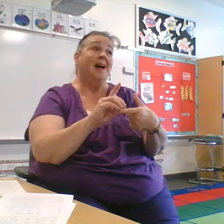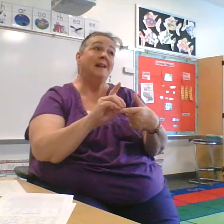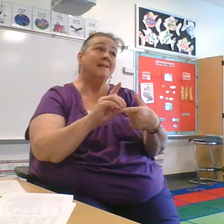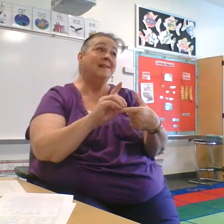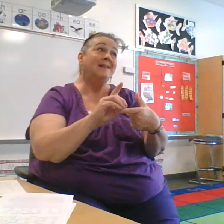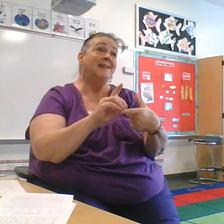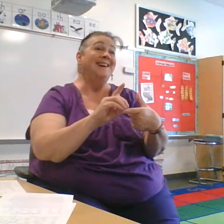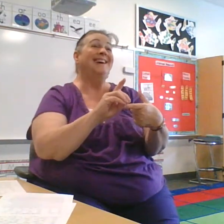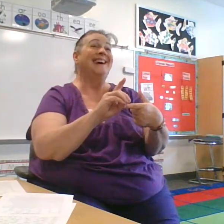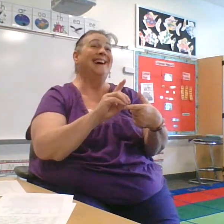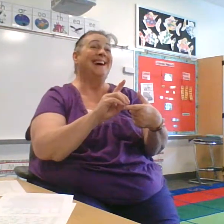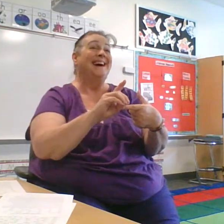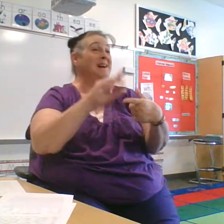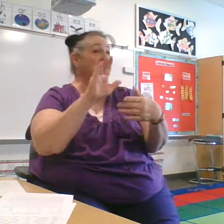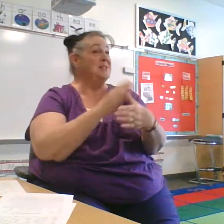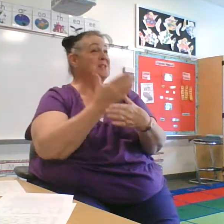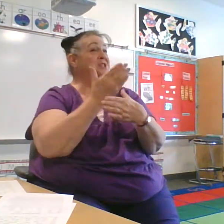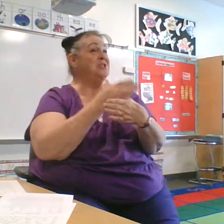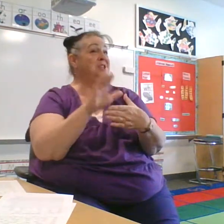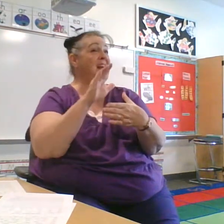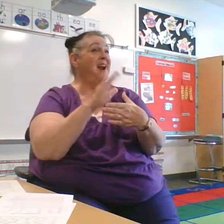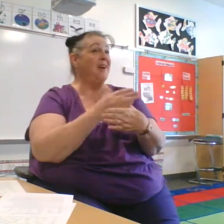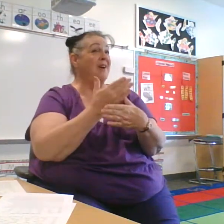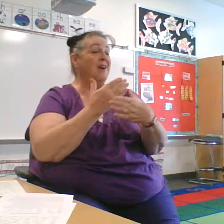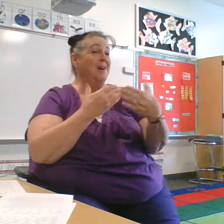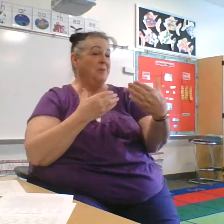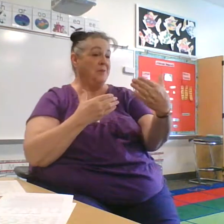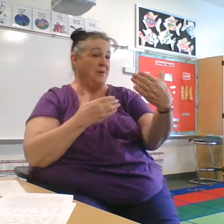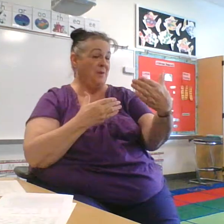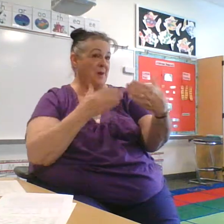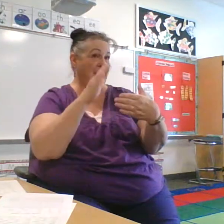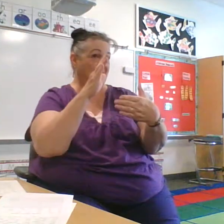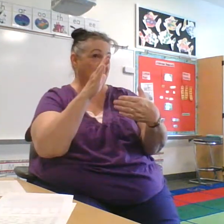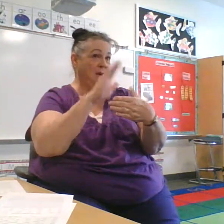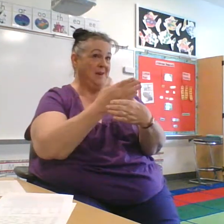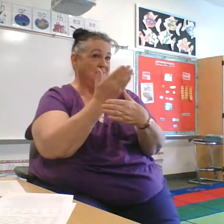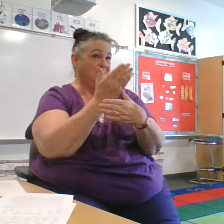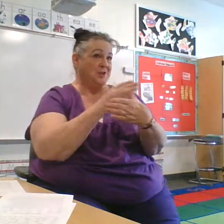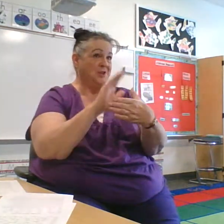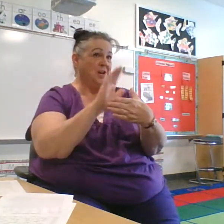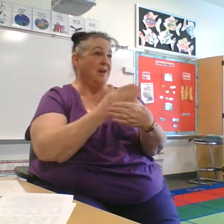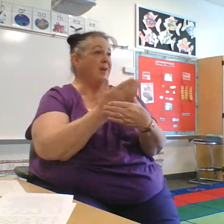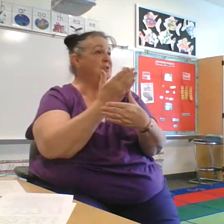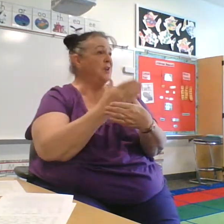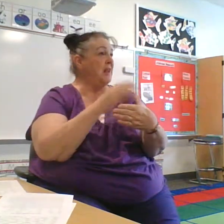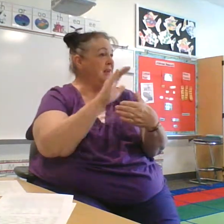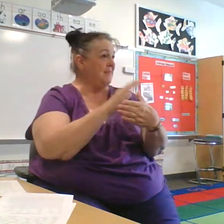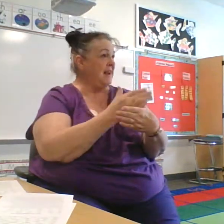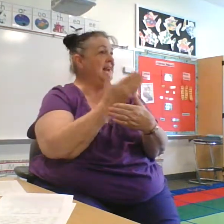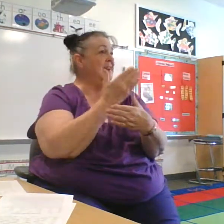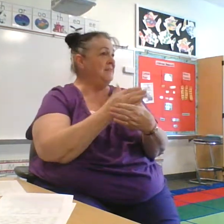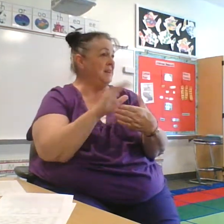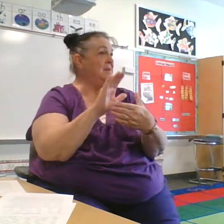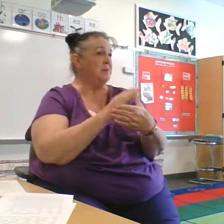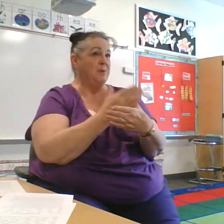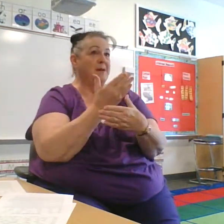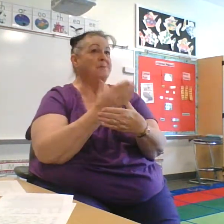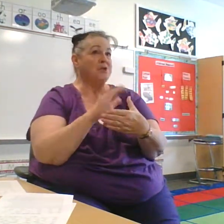Divide. And this is share with the whole hand and whole hand. Share, because you're like dividing it evenly between them.